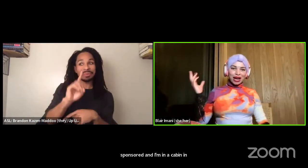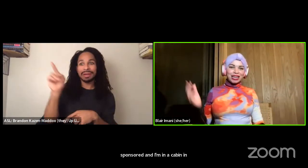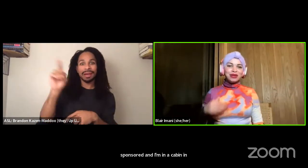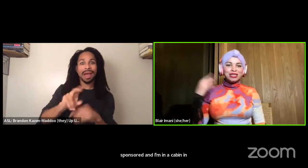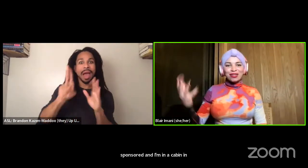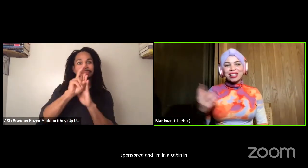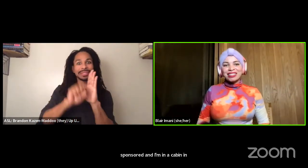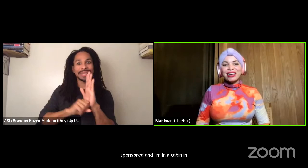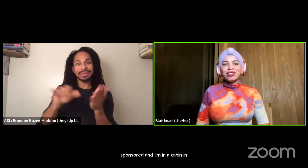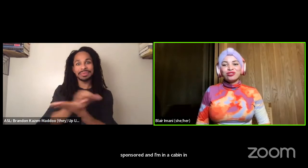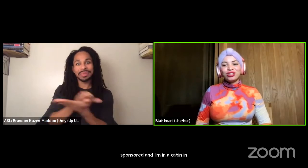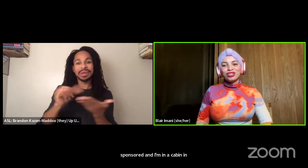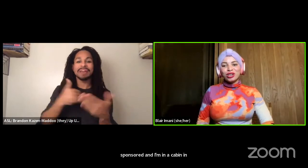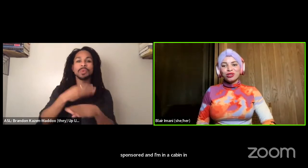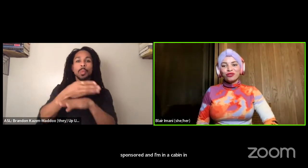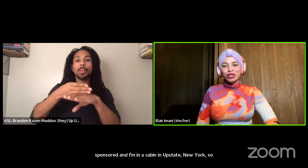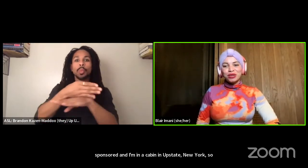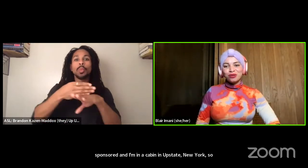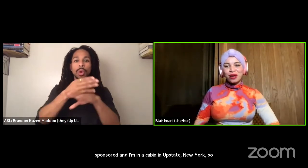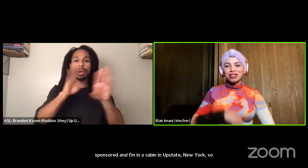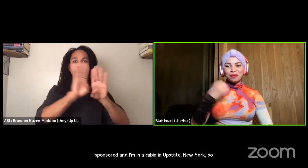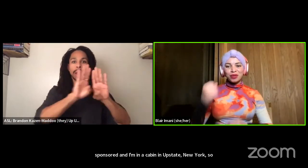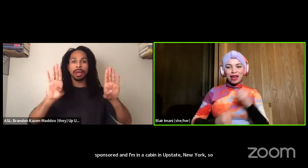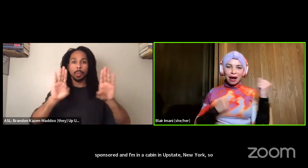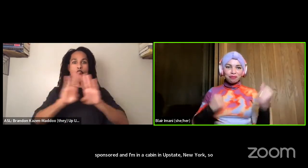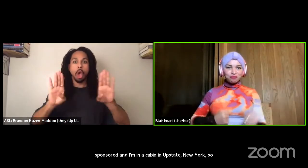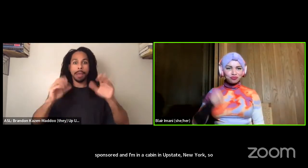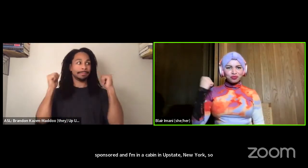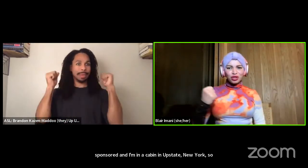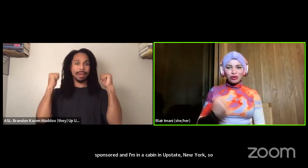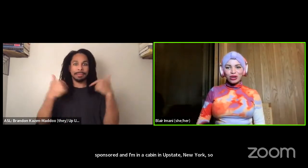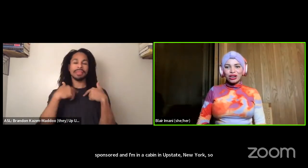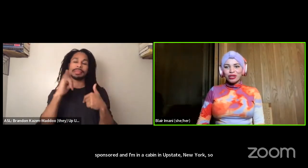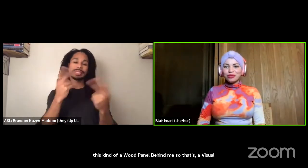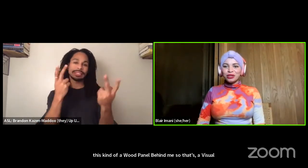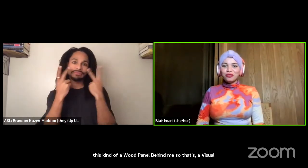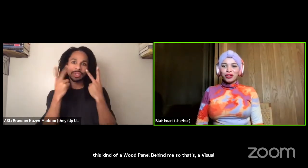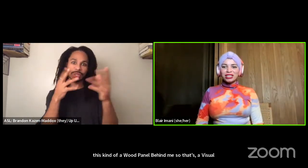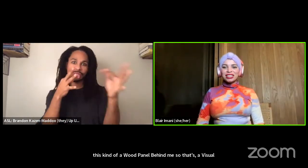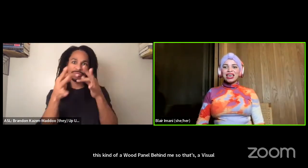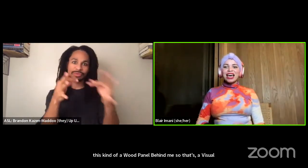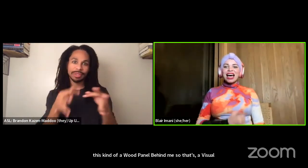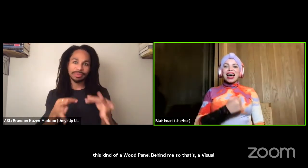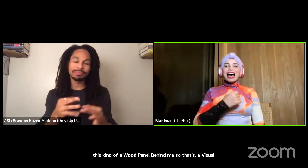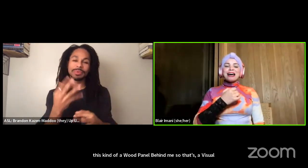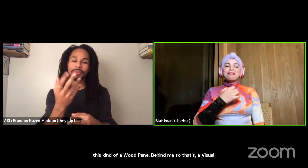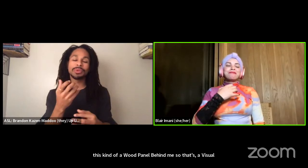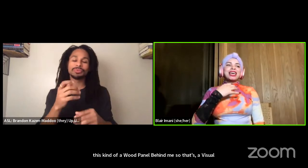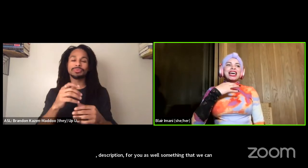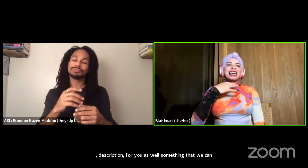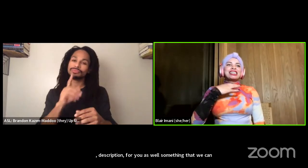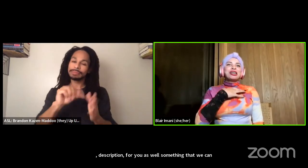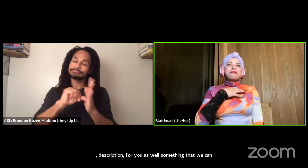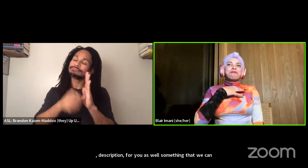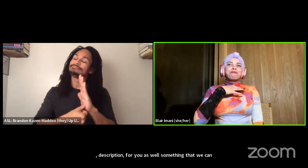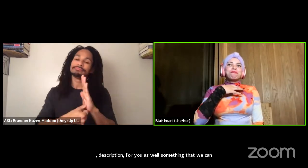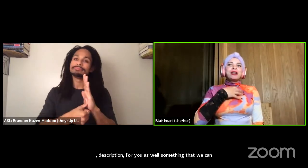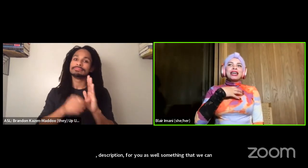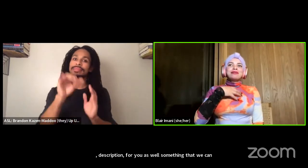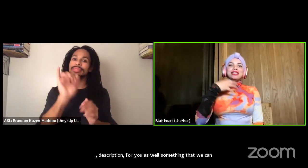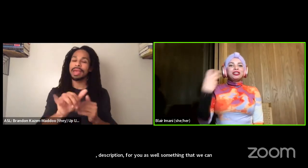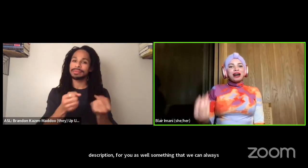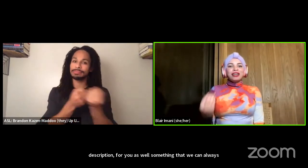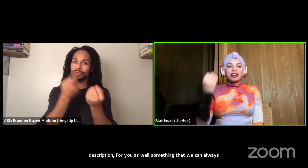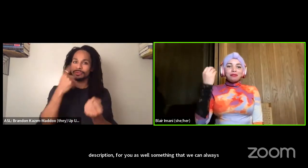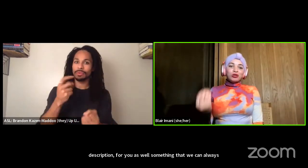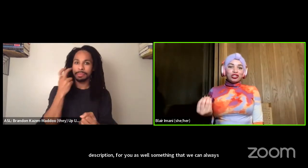wood panel behind me. So that's a visual description for you as well. Something that we can always reinforce. So